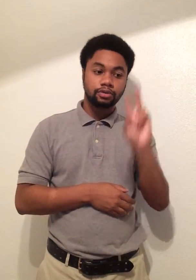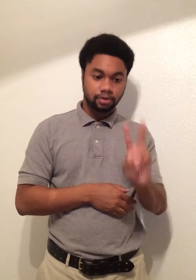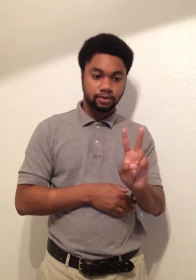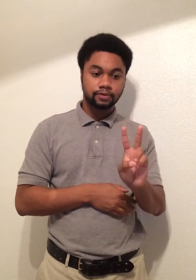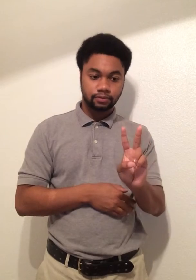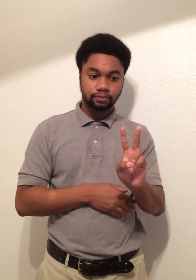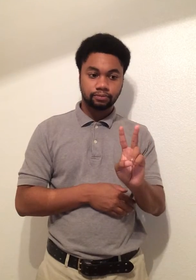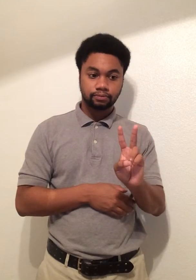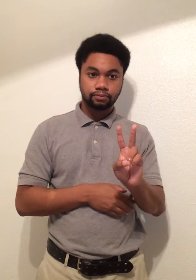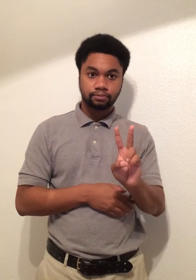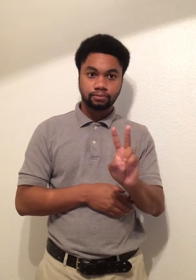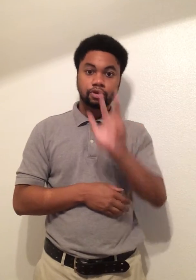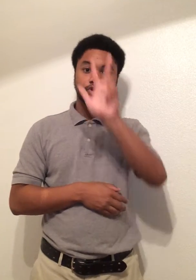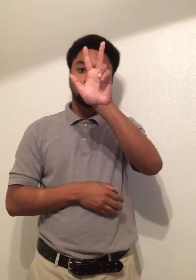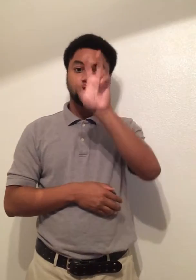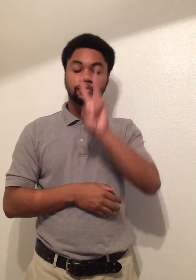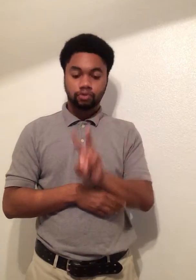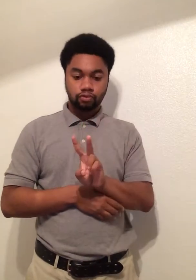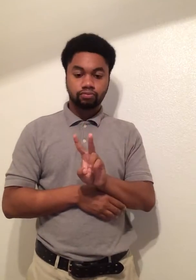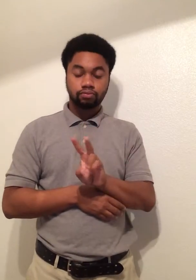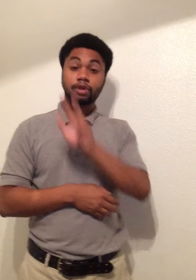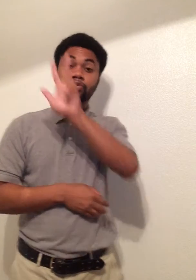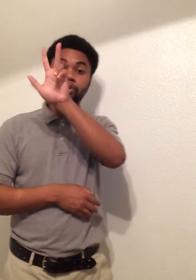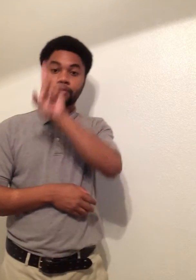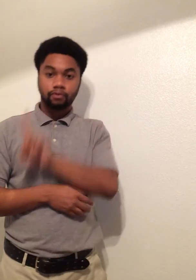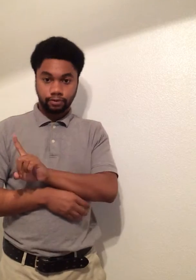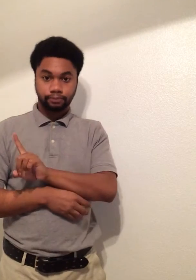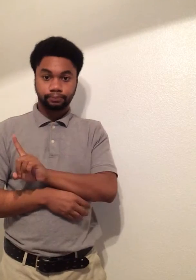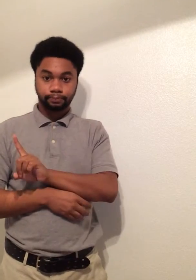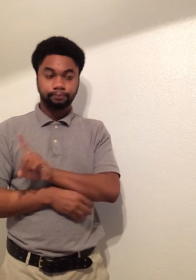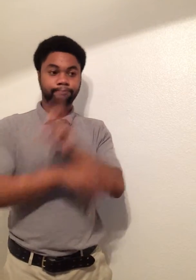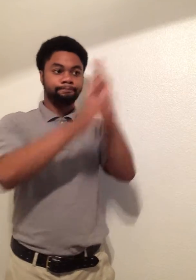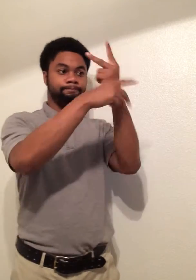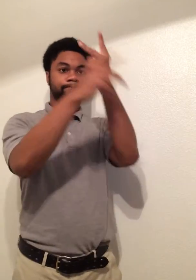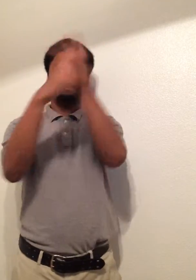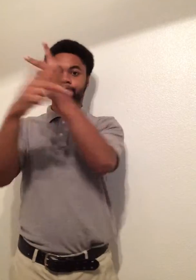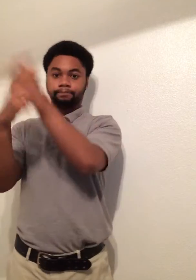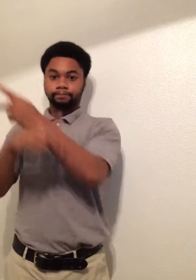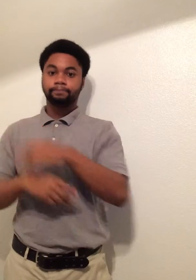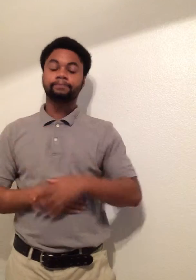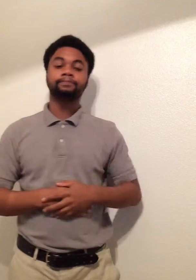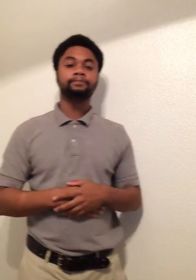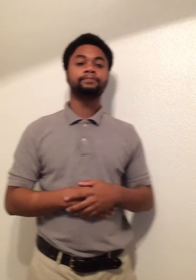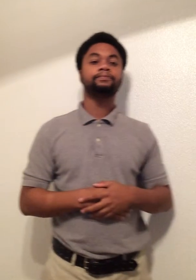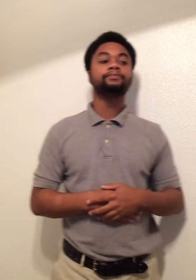3 halves. And 3 over 1. 3 over 1. Now you just got more. Did you guys have a